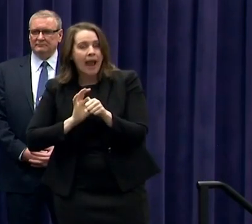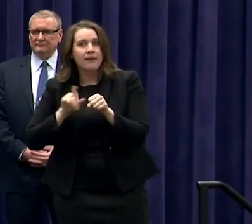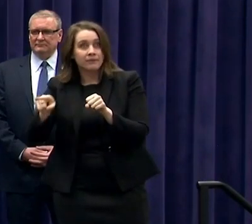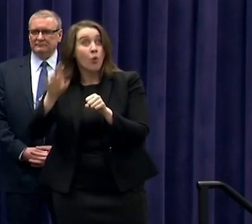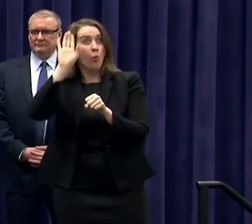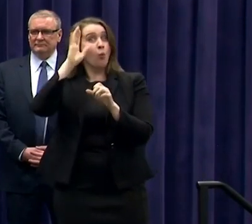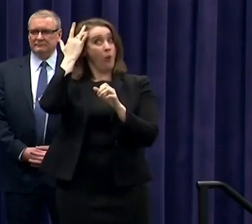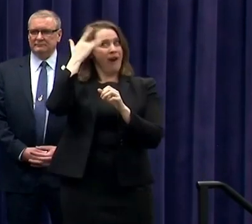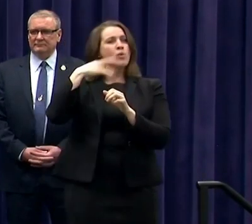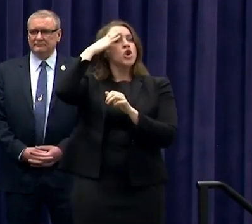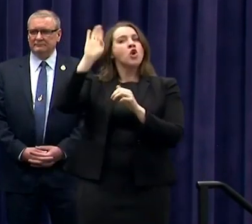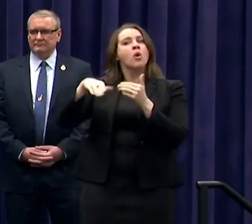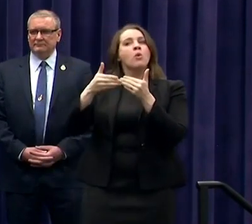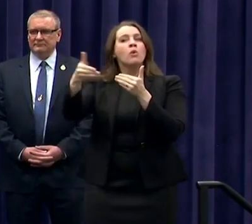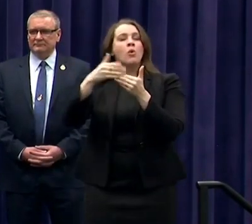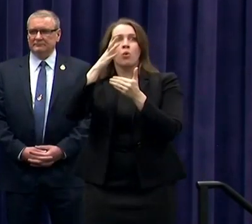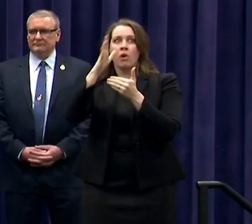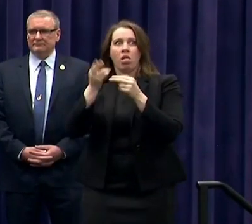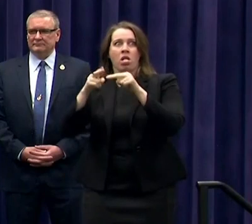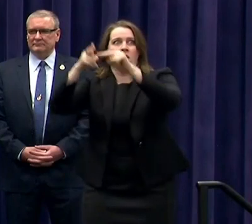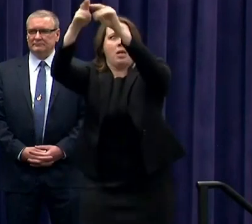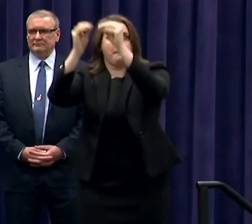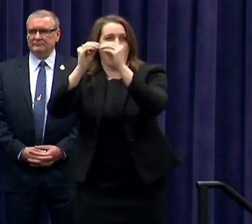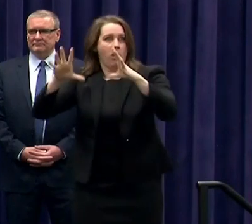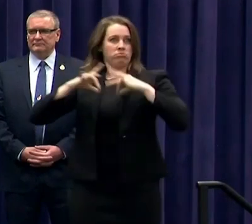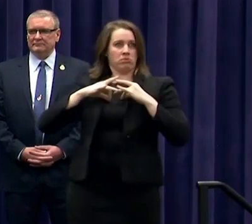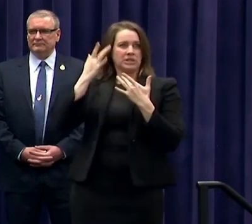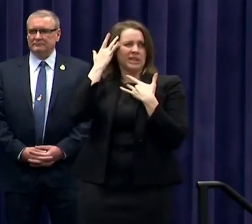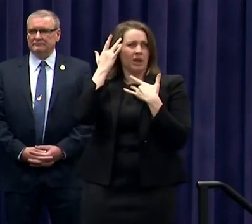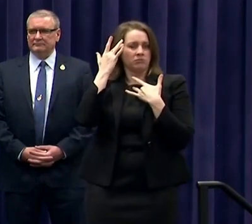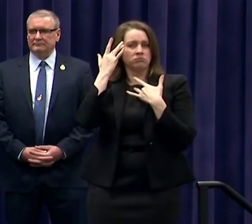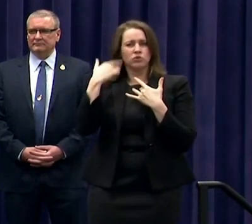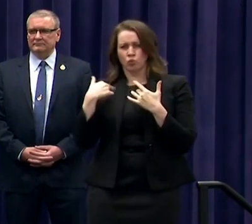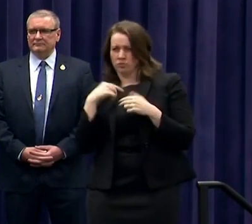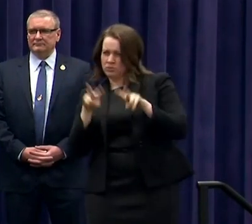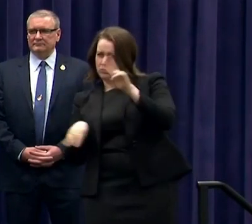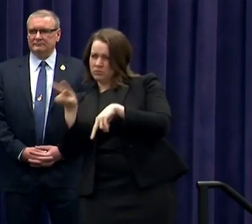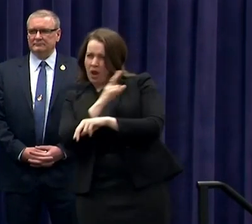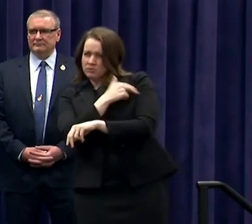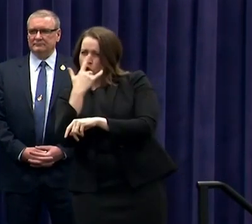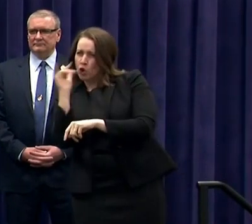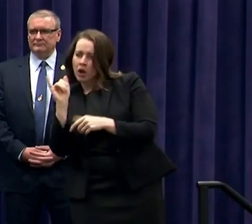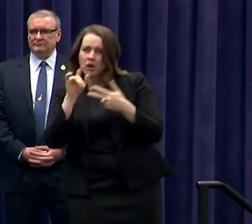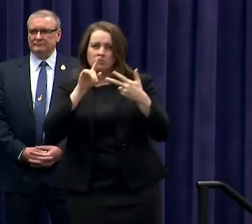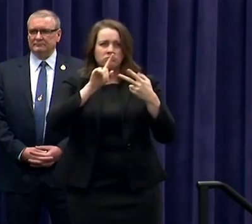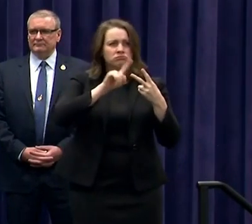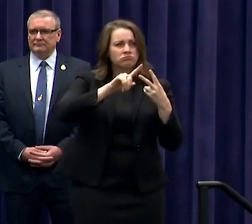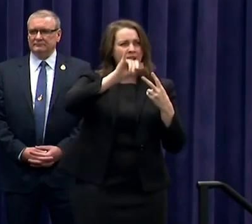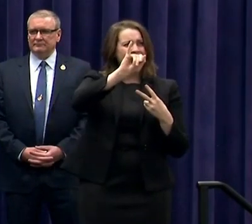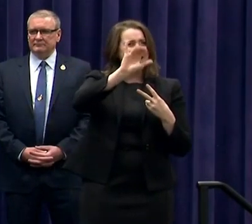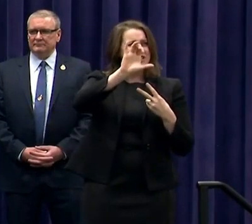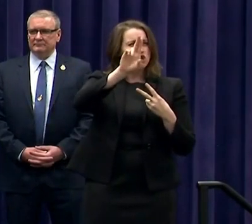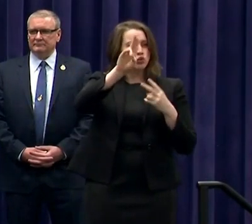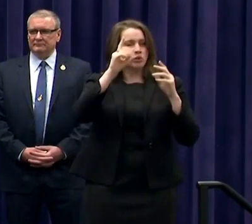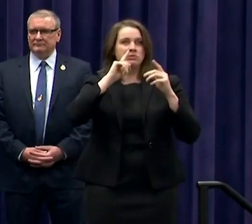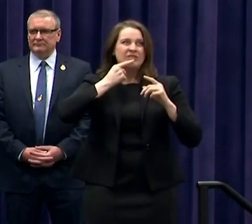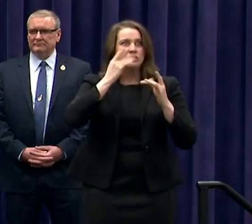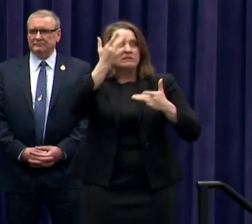coming. So we're closely monitoring every single day what the ICU rooms are, how many of those are occupied by folks